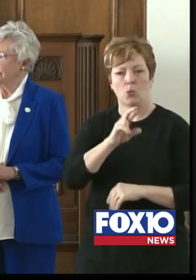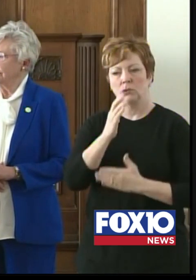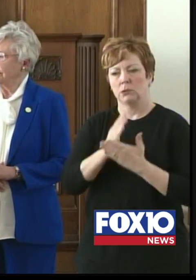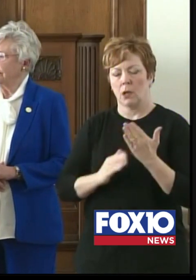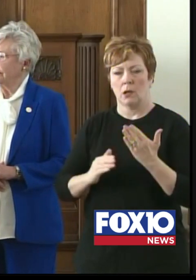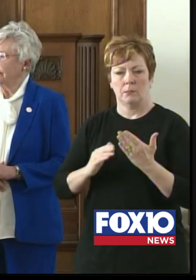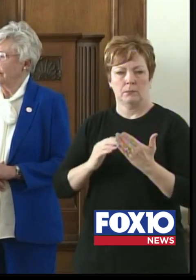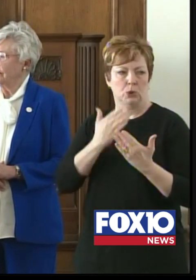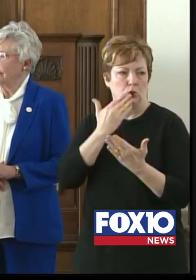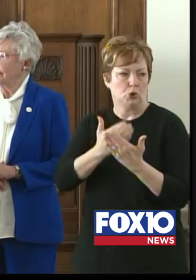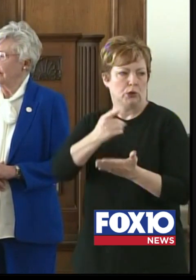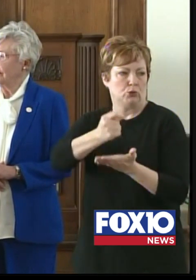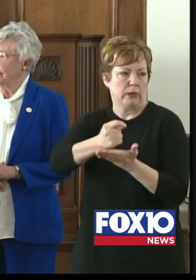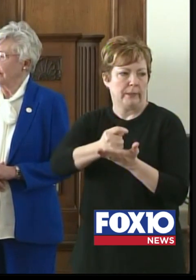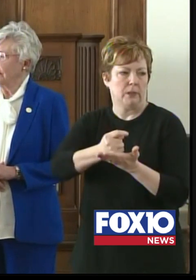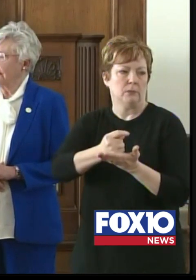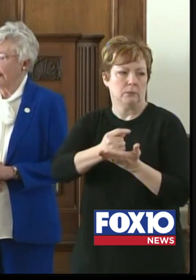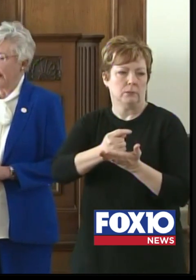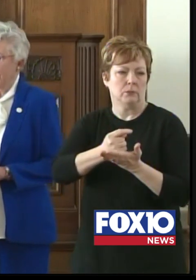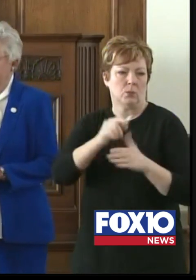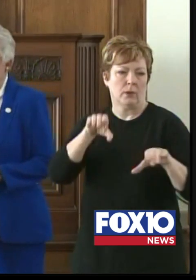We'll have to scale that up quite a bit for a while.